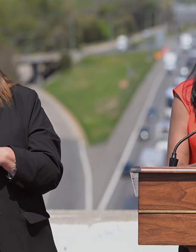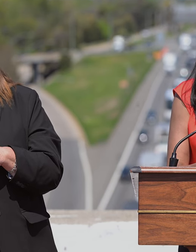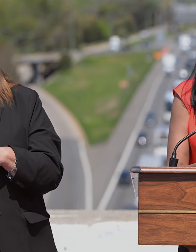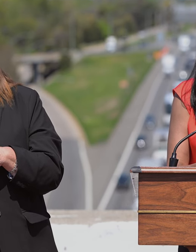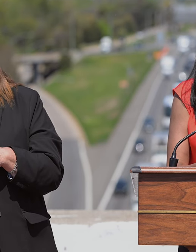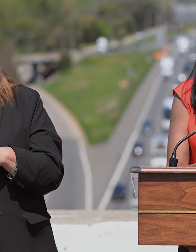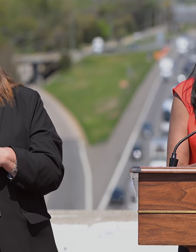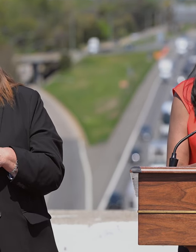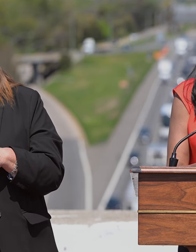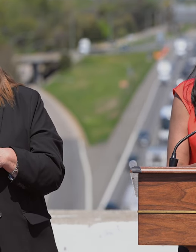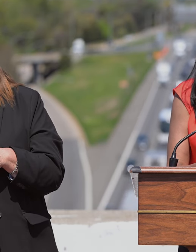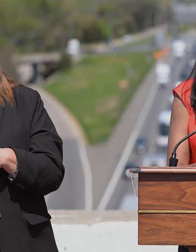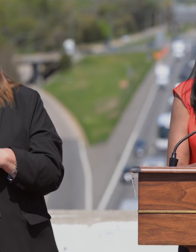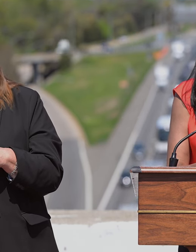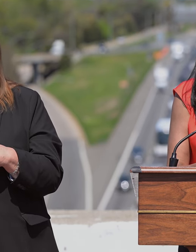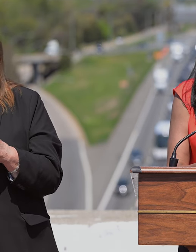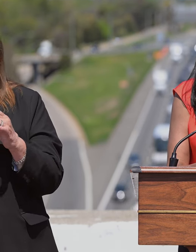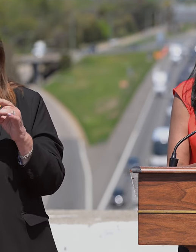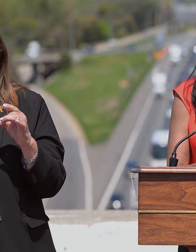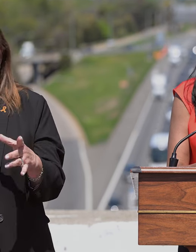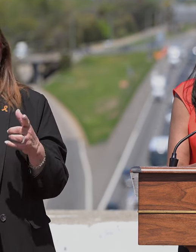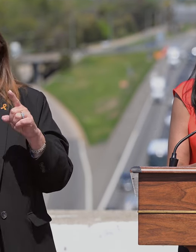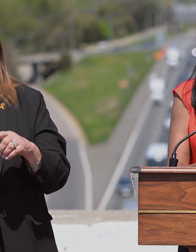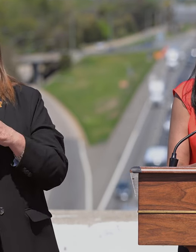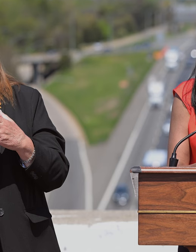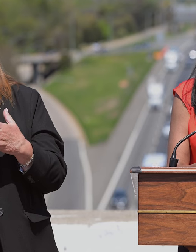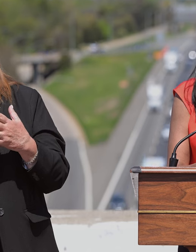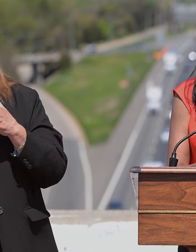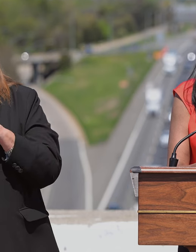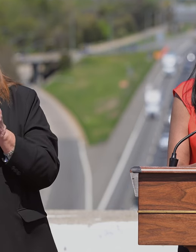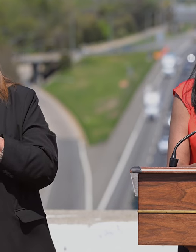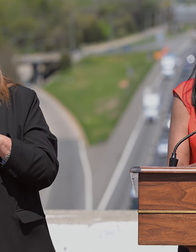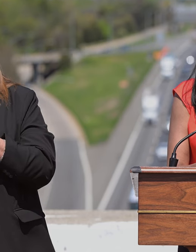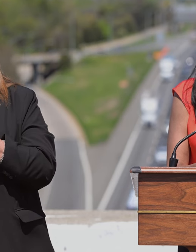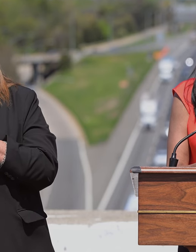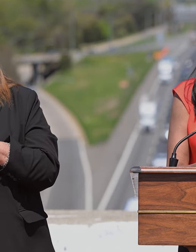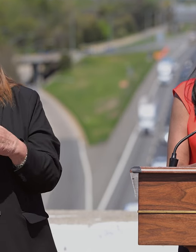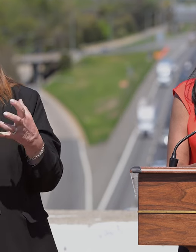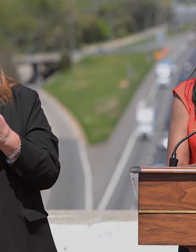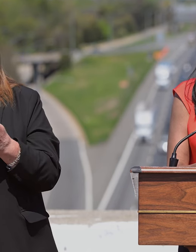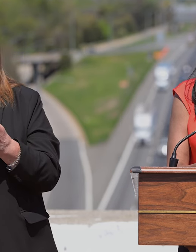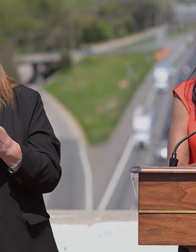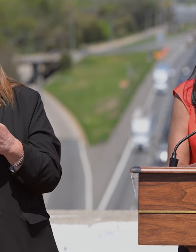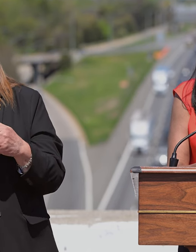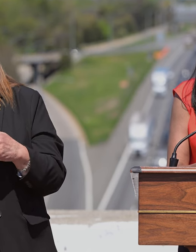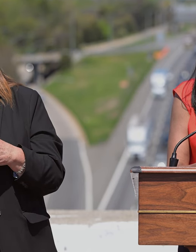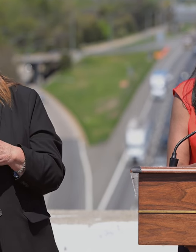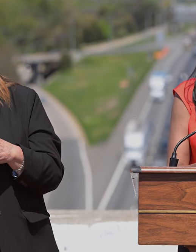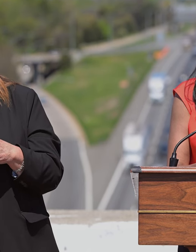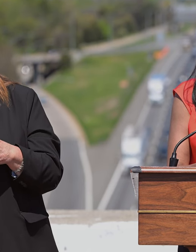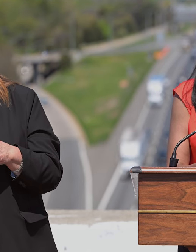March 22nd, 2023, tragedy struck our community with the devastating work zone crash that claimed the lives of